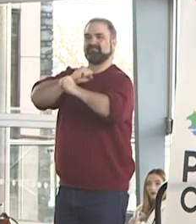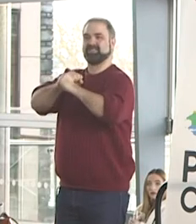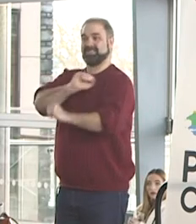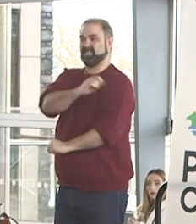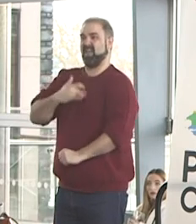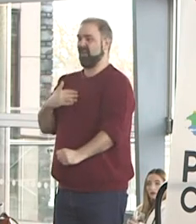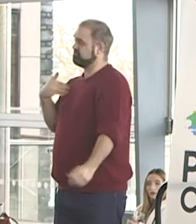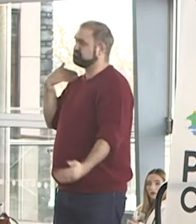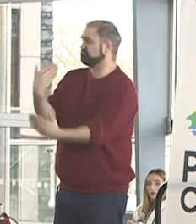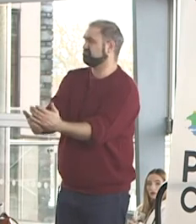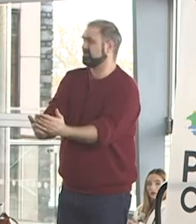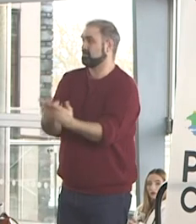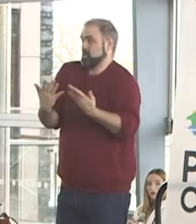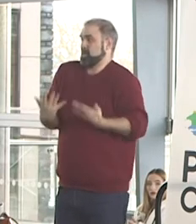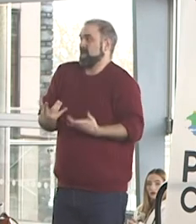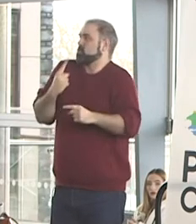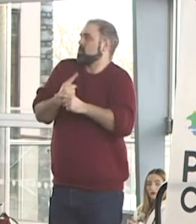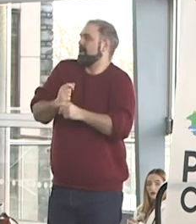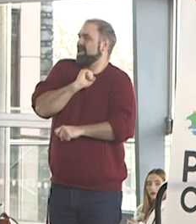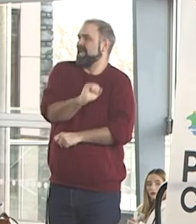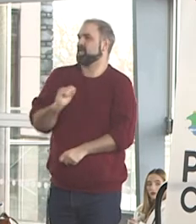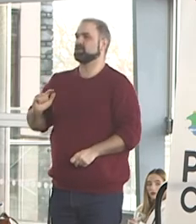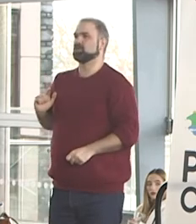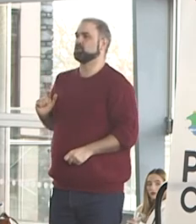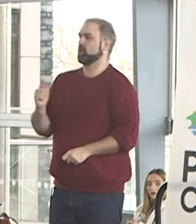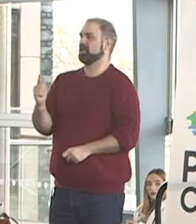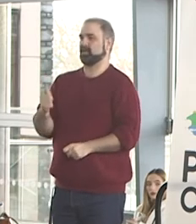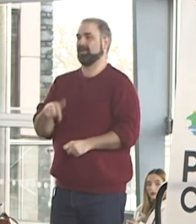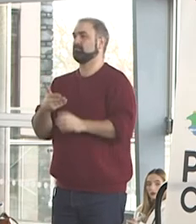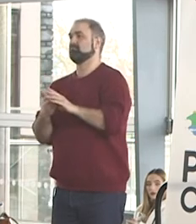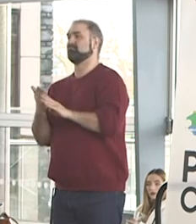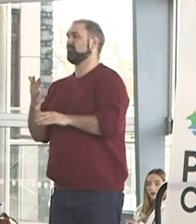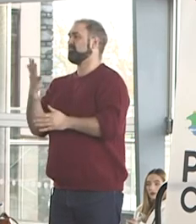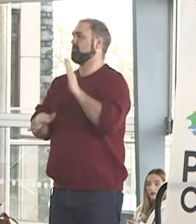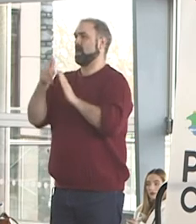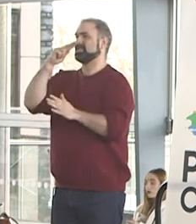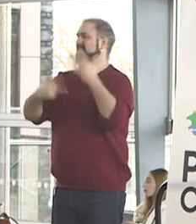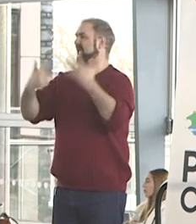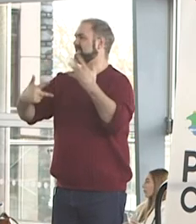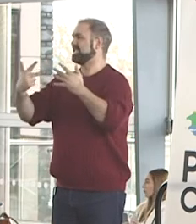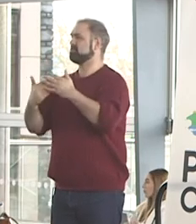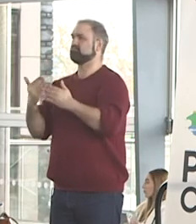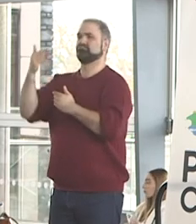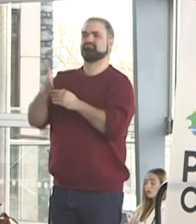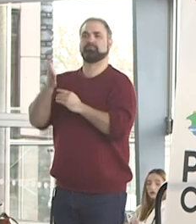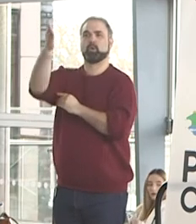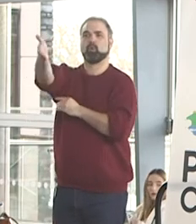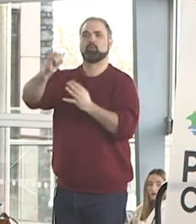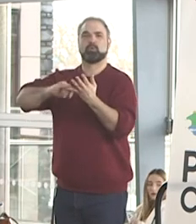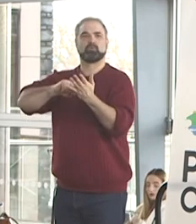today we're going to mainly talk about the journey to Strasbourg in the 80s and how that came about.